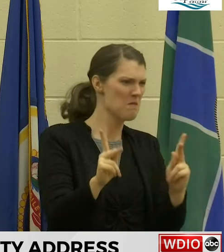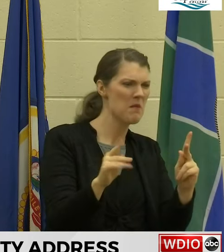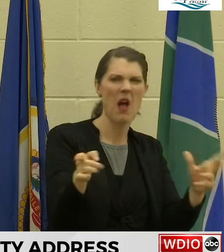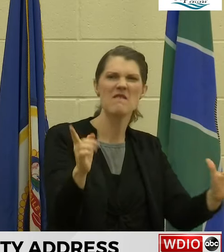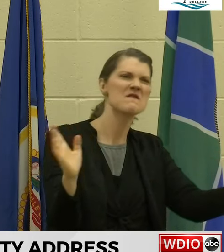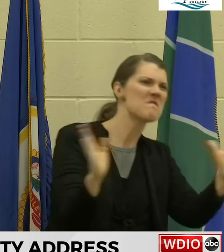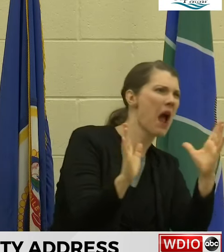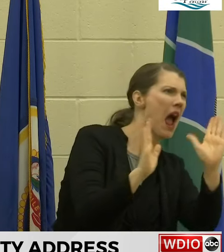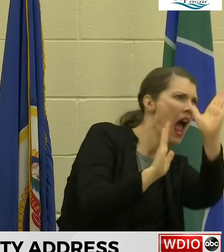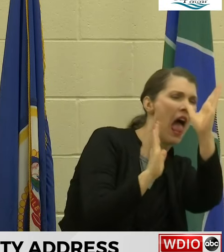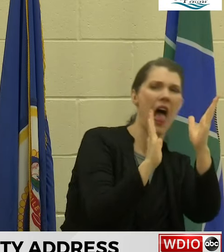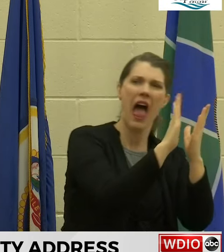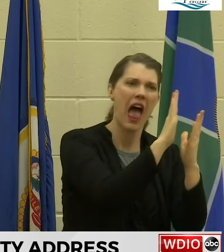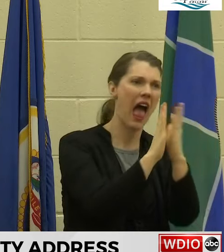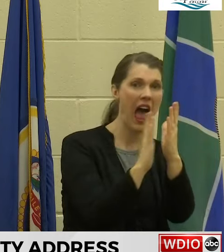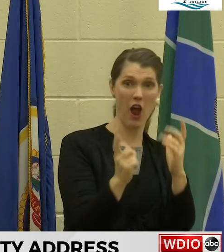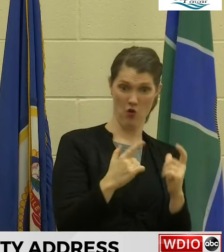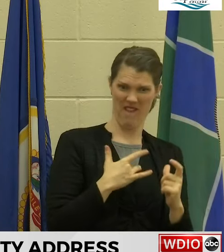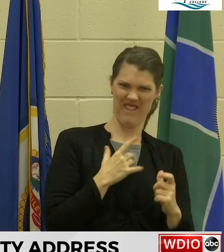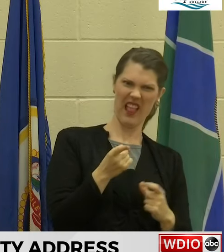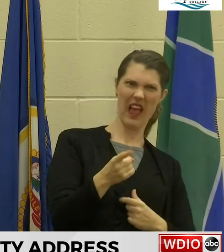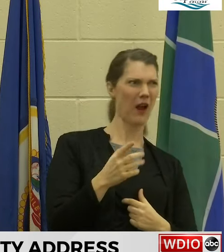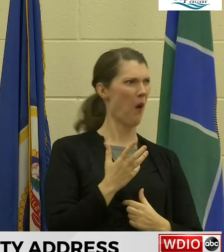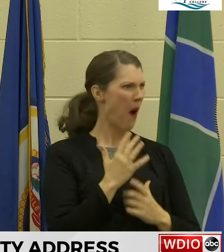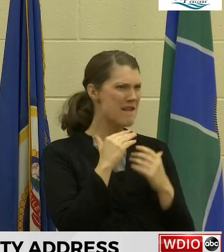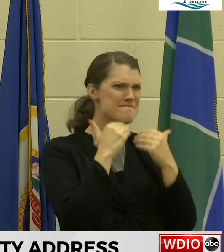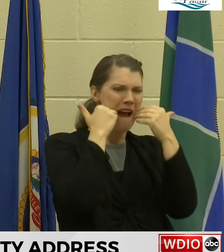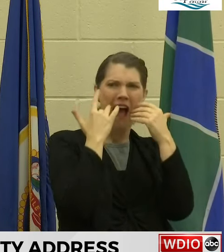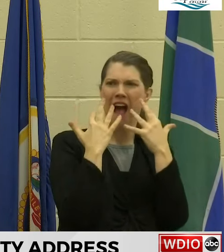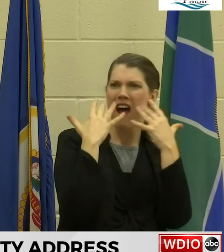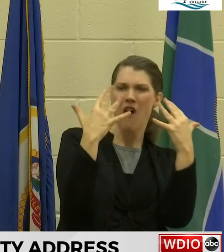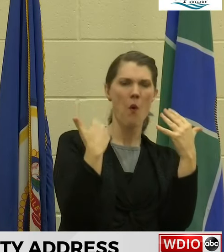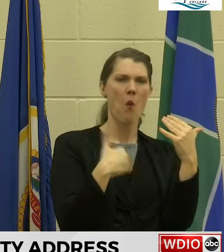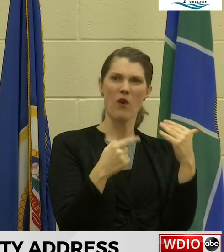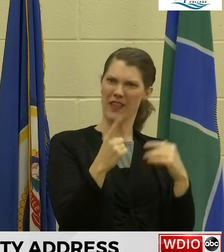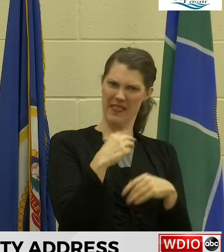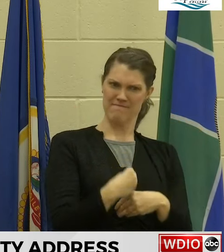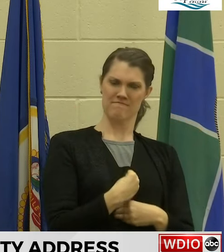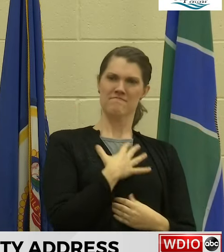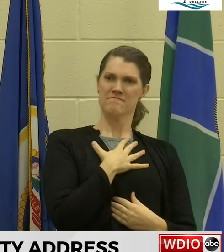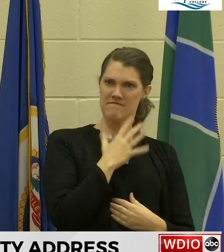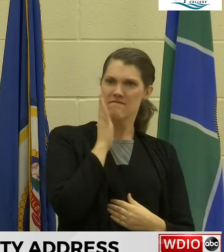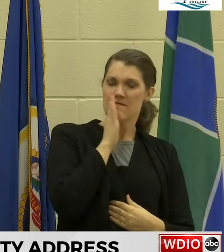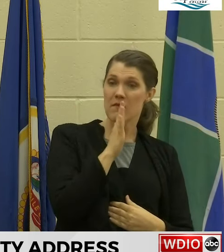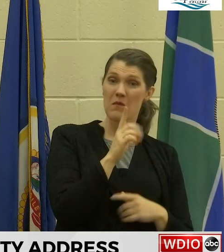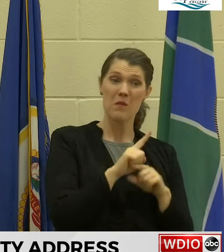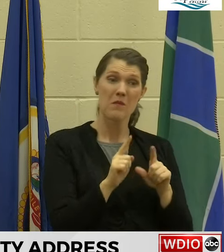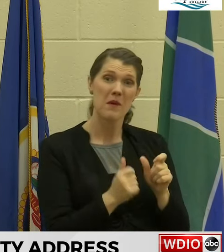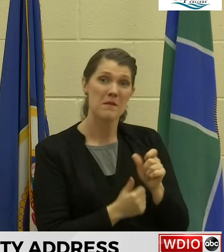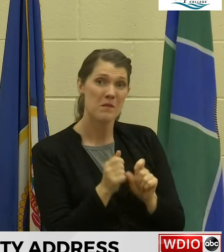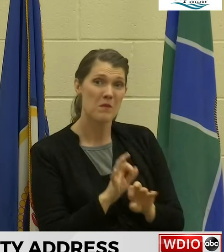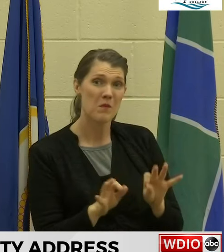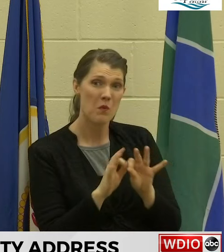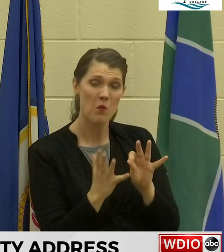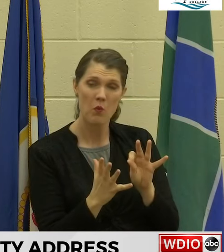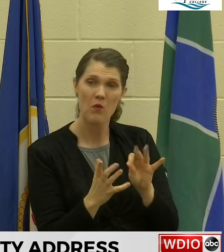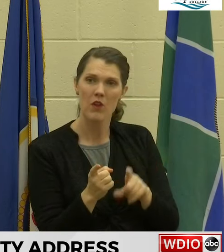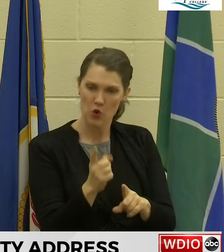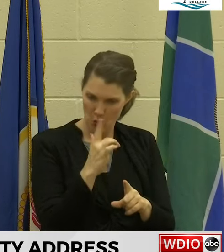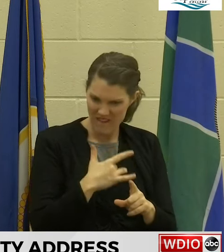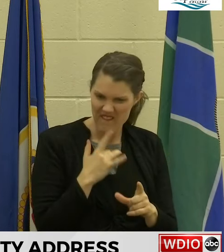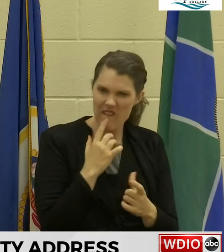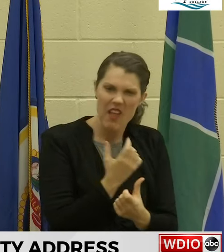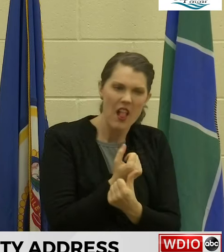and hugs and smiles. You will feel the energy. But most importantly, you will